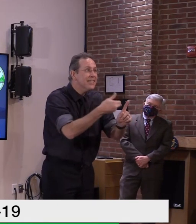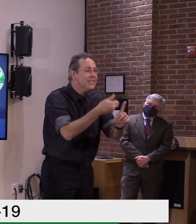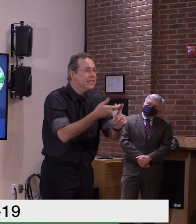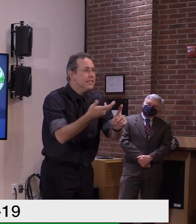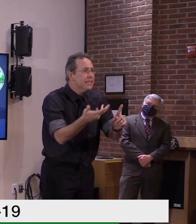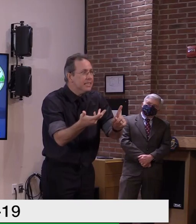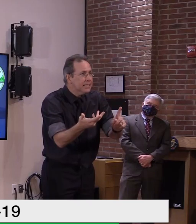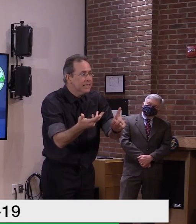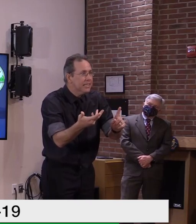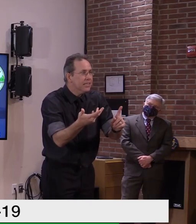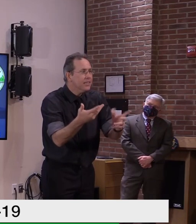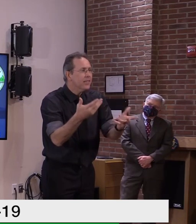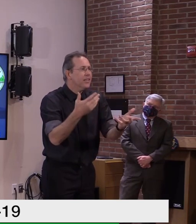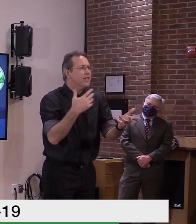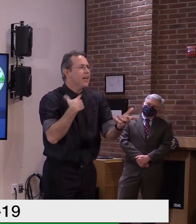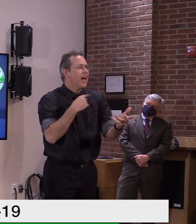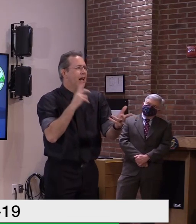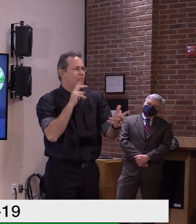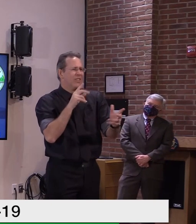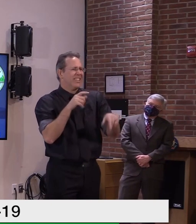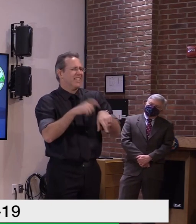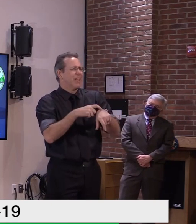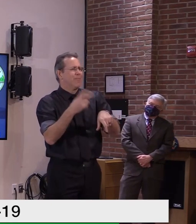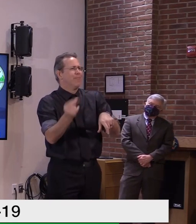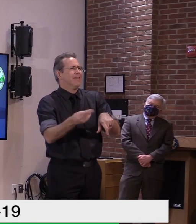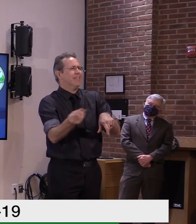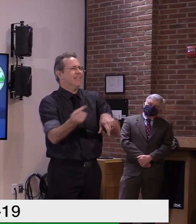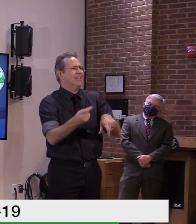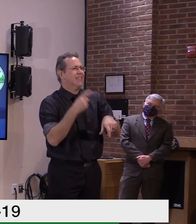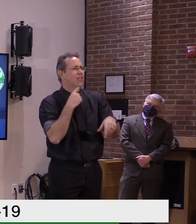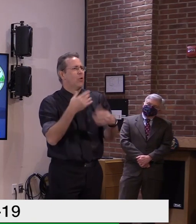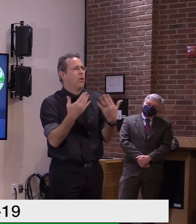will need to be even higher than was previously thought,